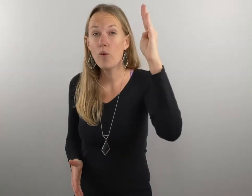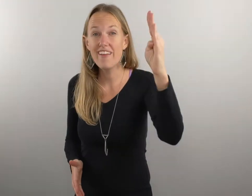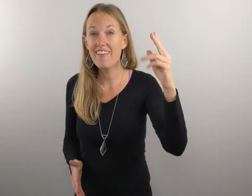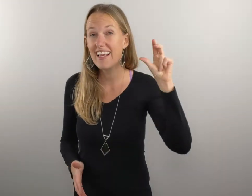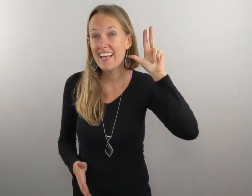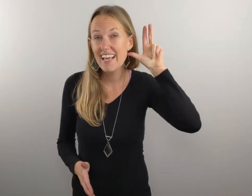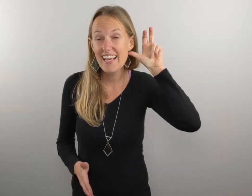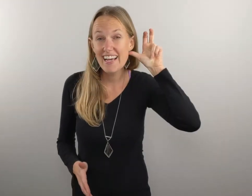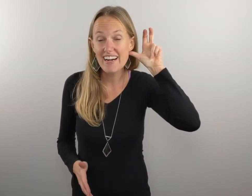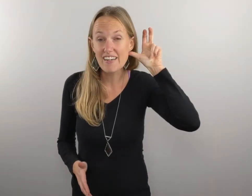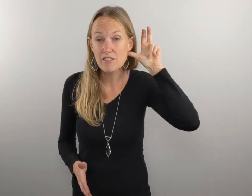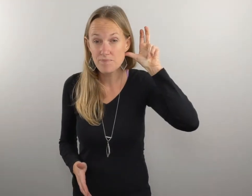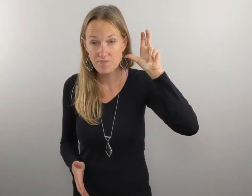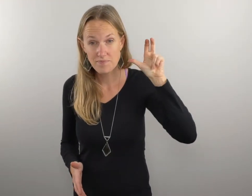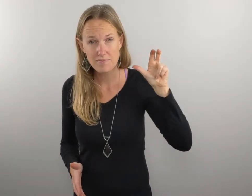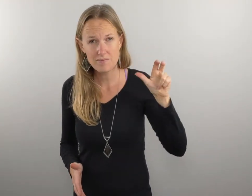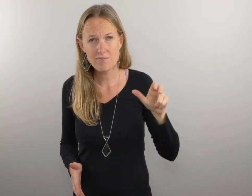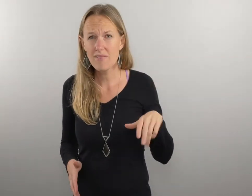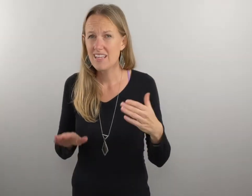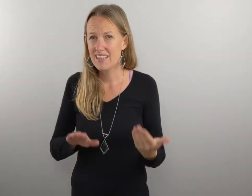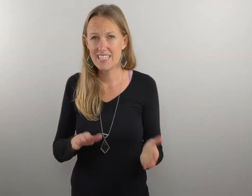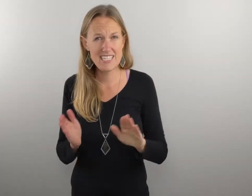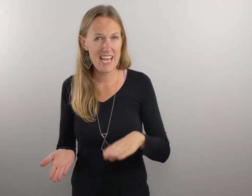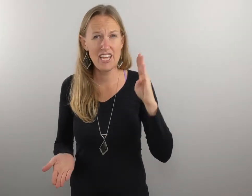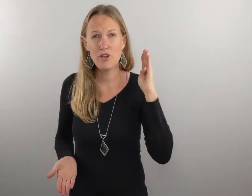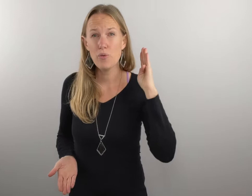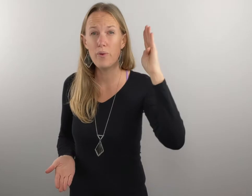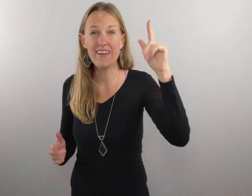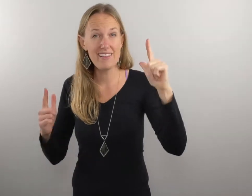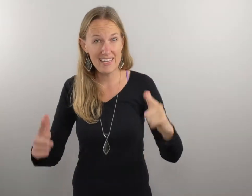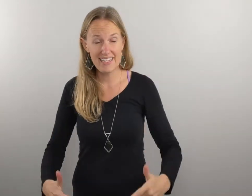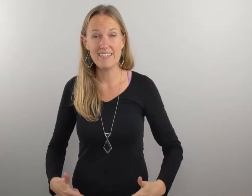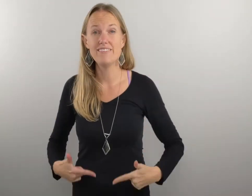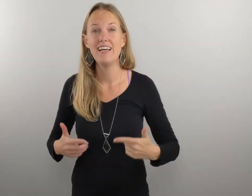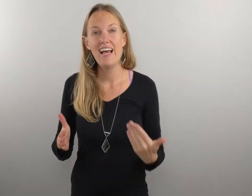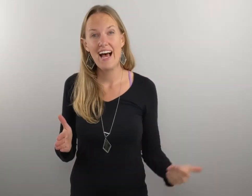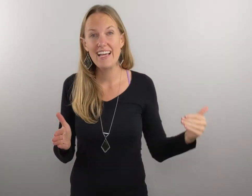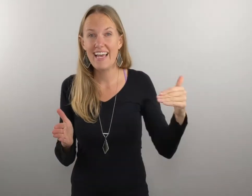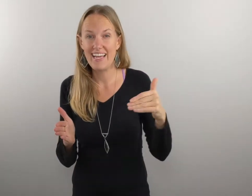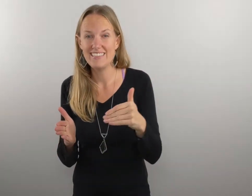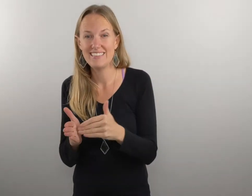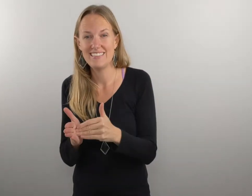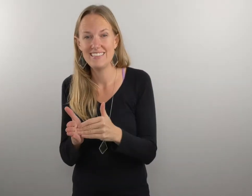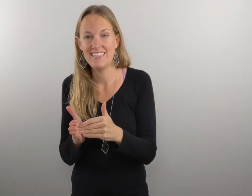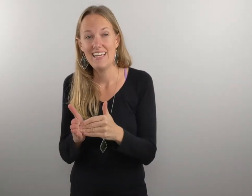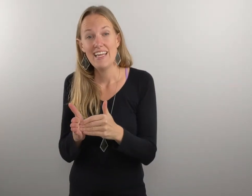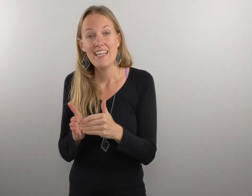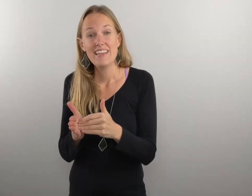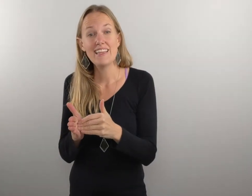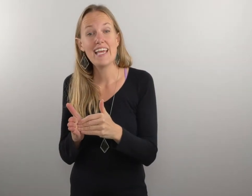will hear, the dead will live again. The lame